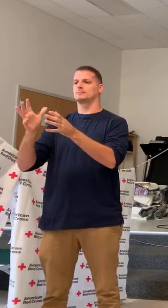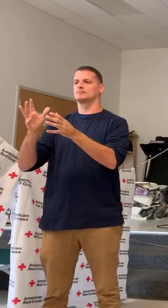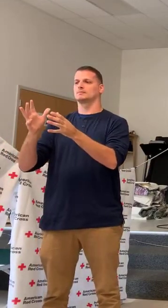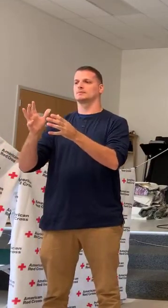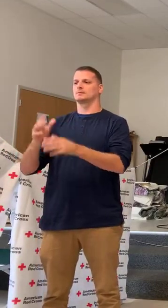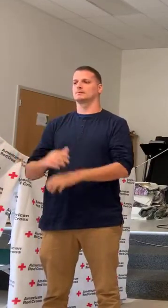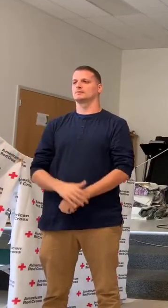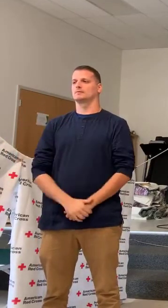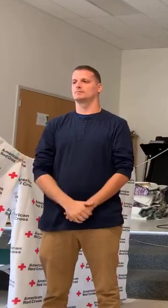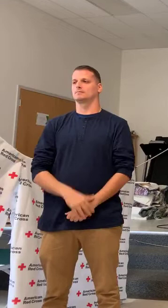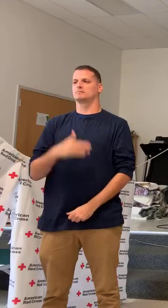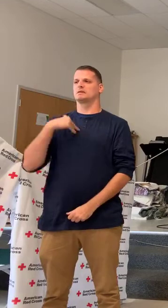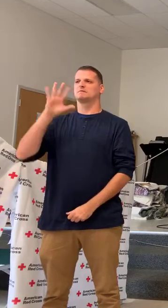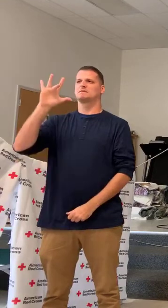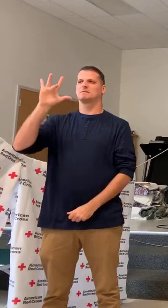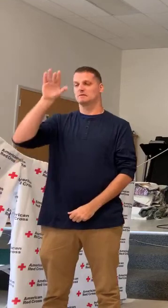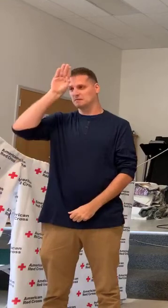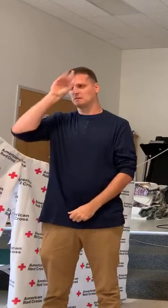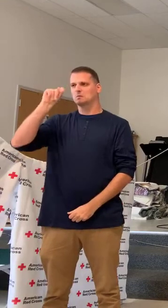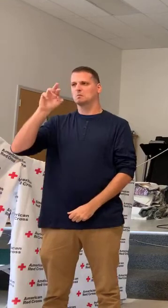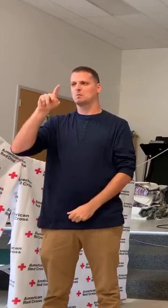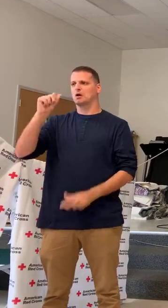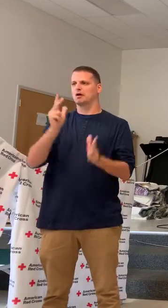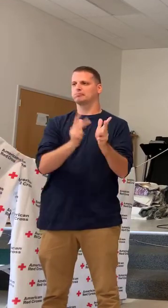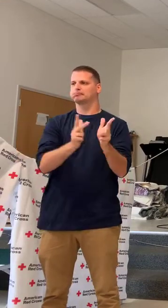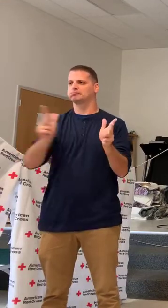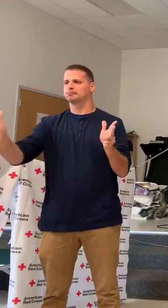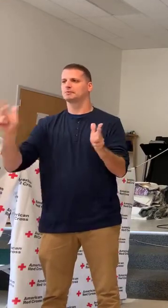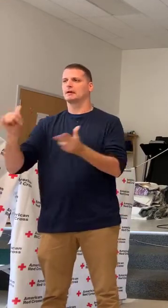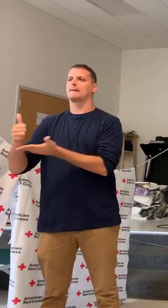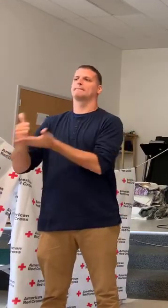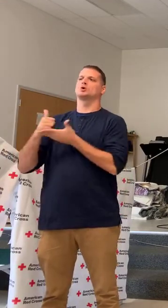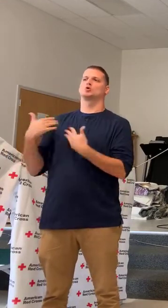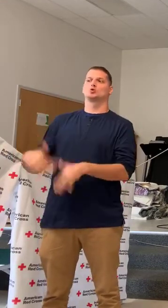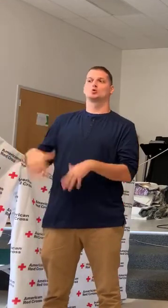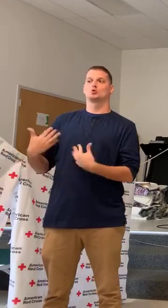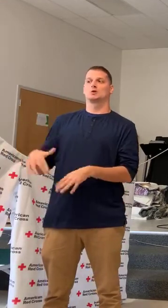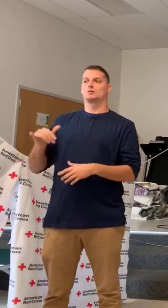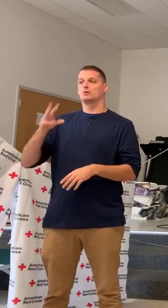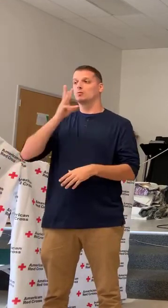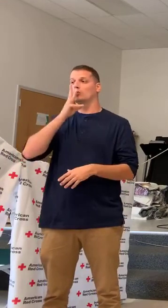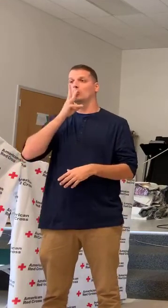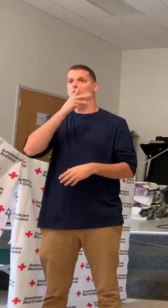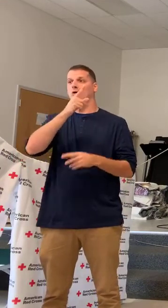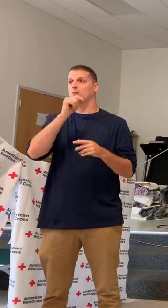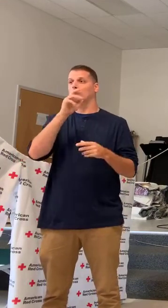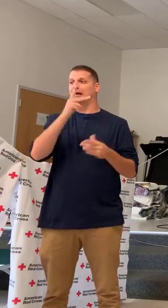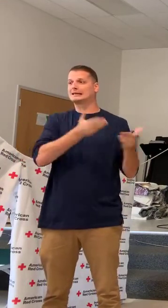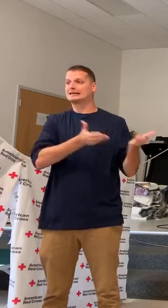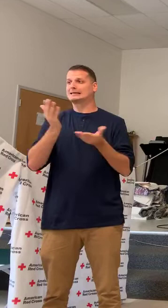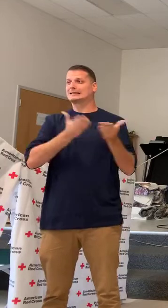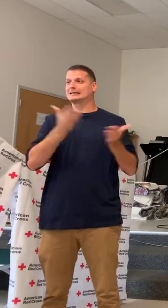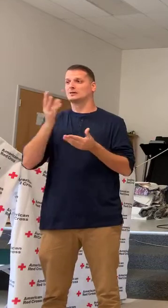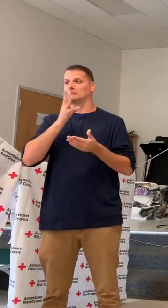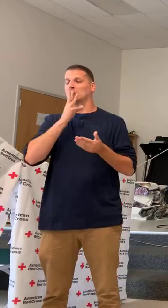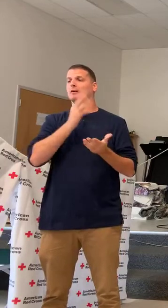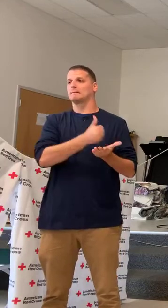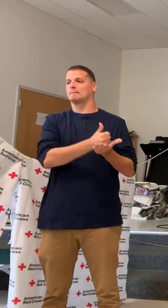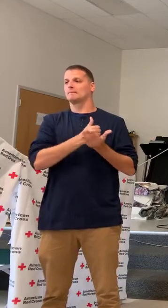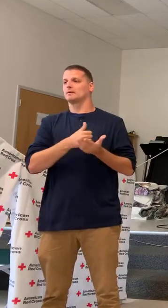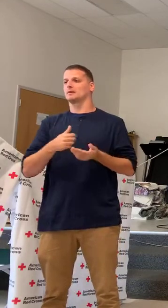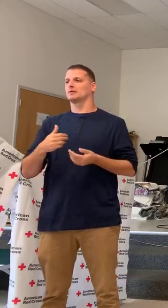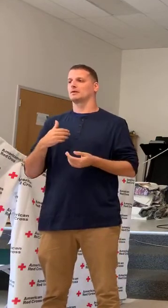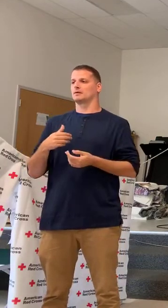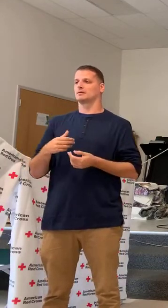including borough assets that are still helping us. Water tenders from local companies, local areas. We've got dozers now. We've got